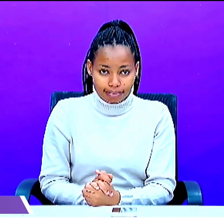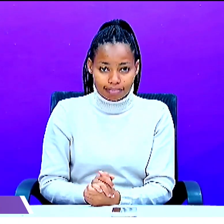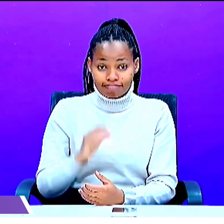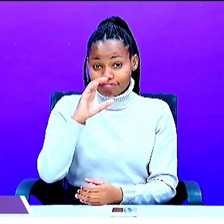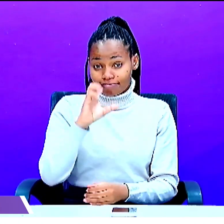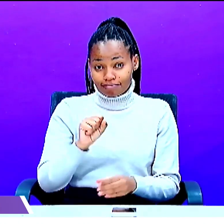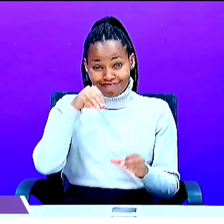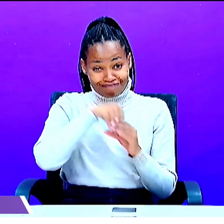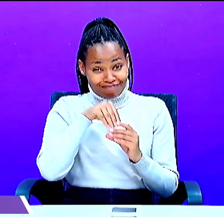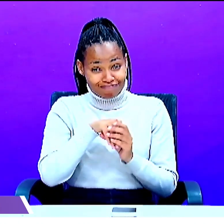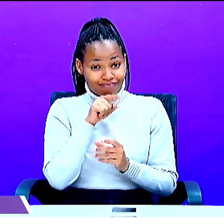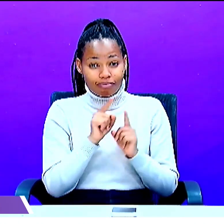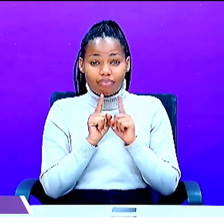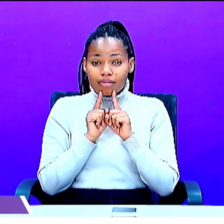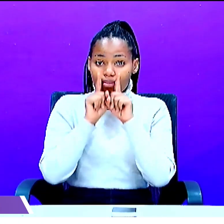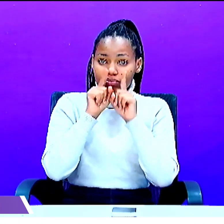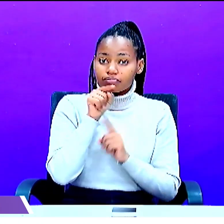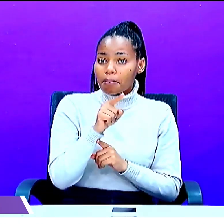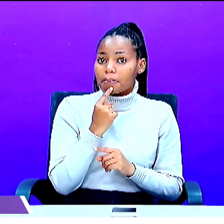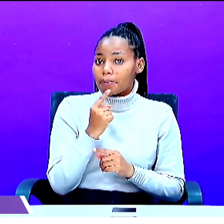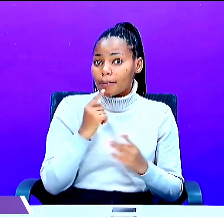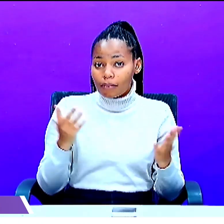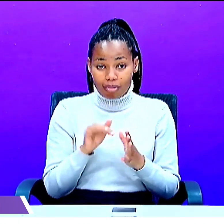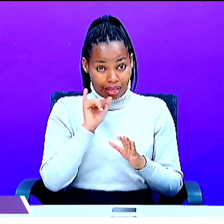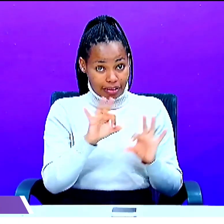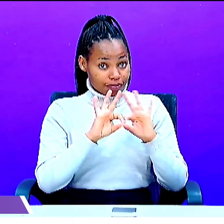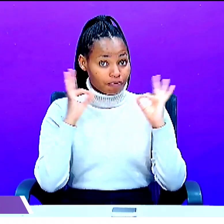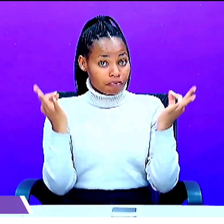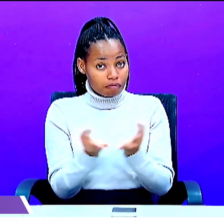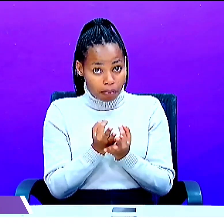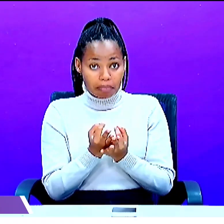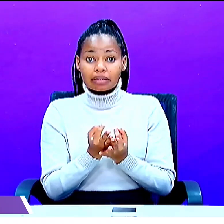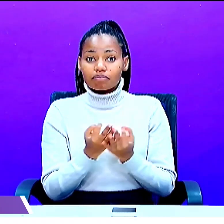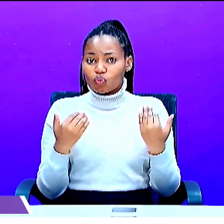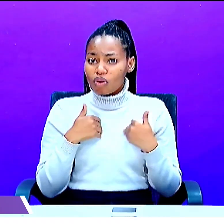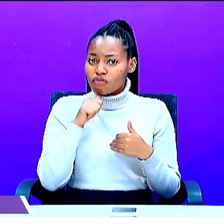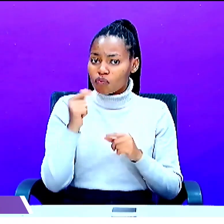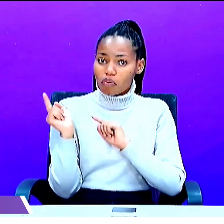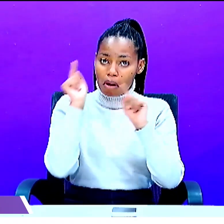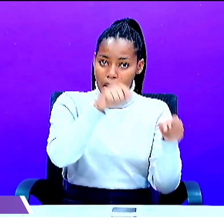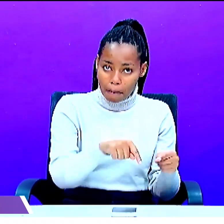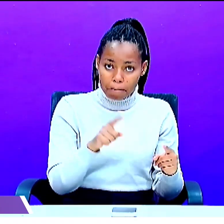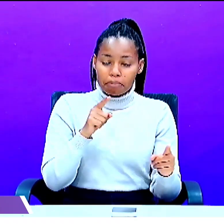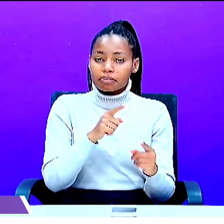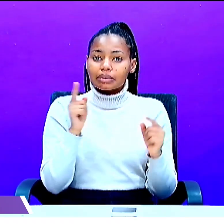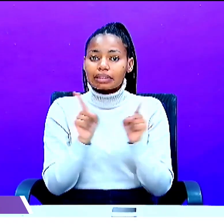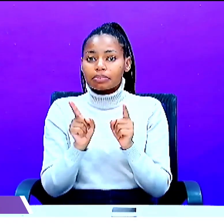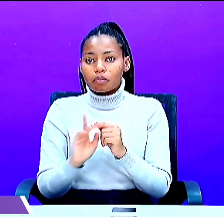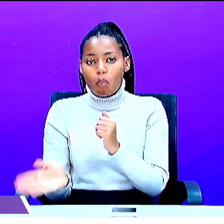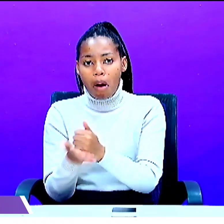Interior Cabinet Secretary Kipchumba Murkomen revealed that the families of the victims have not come forward to assist in